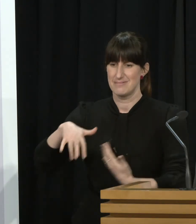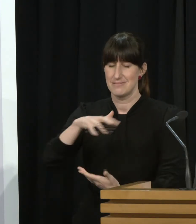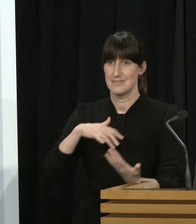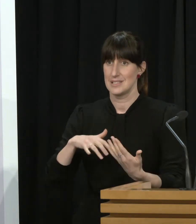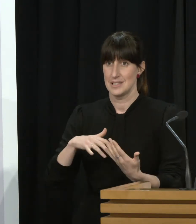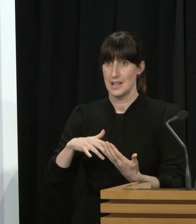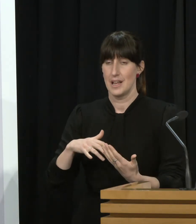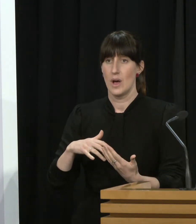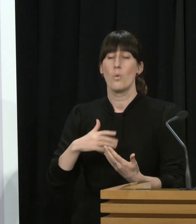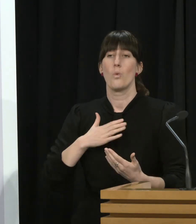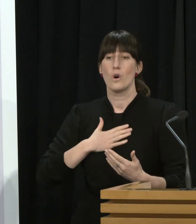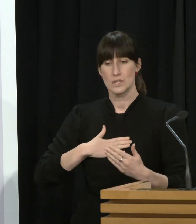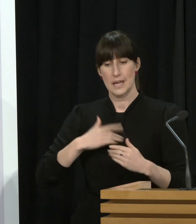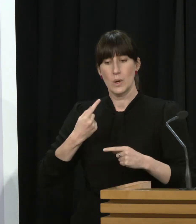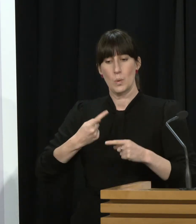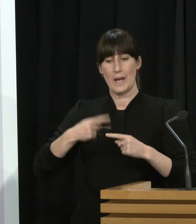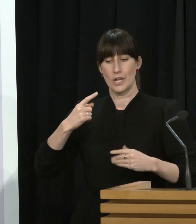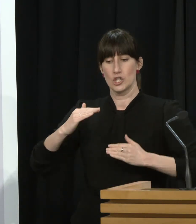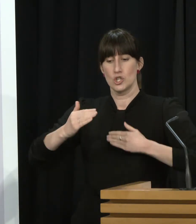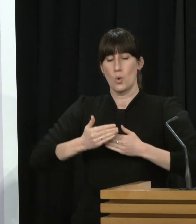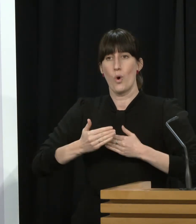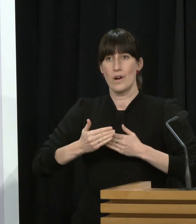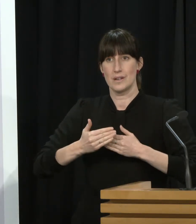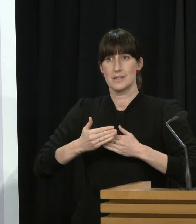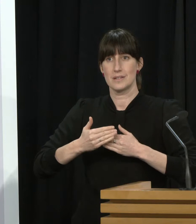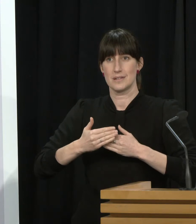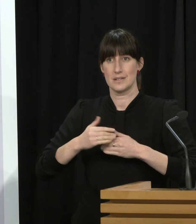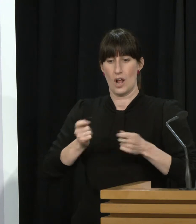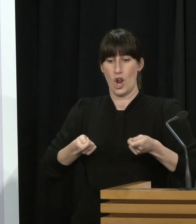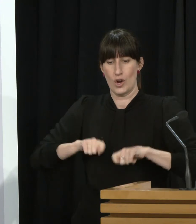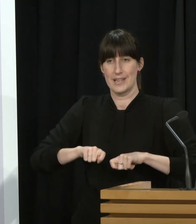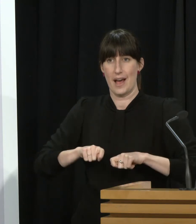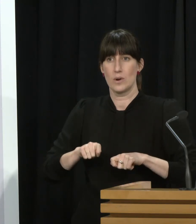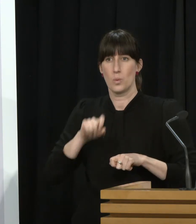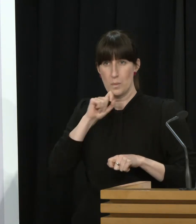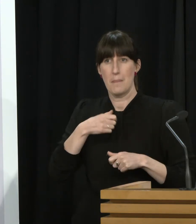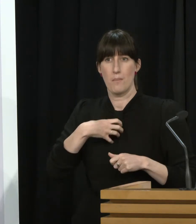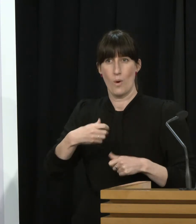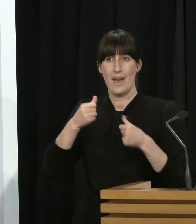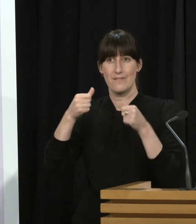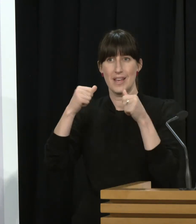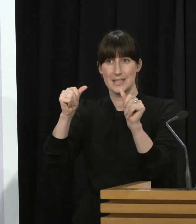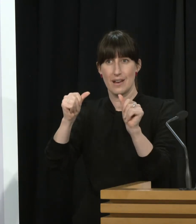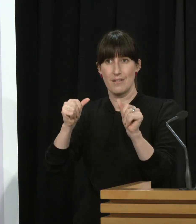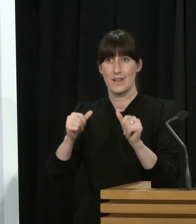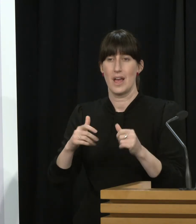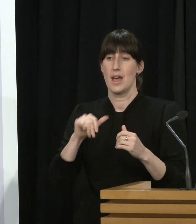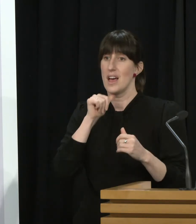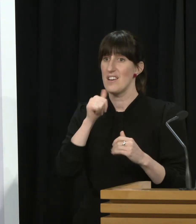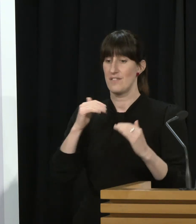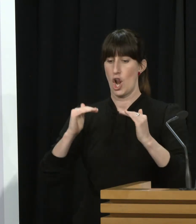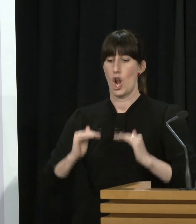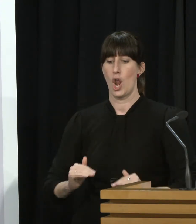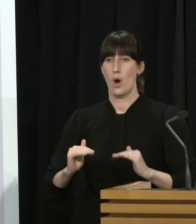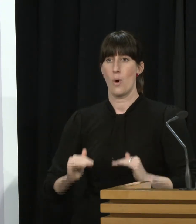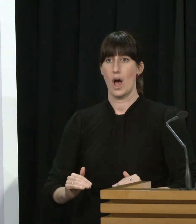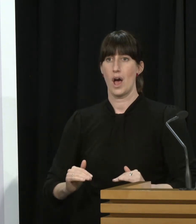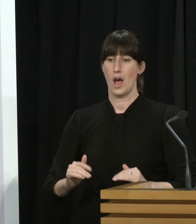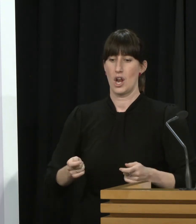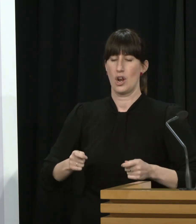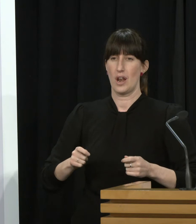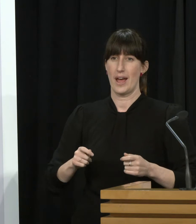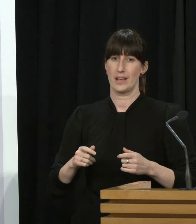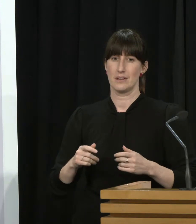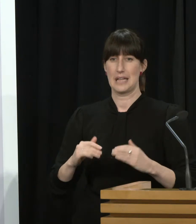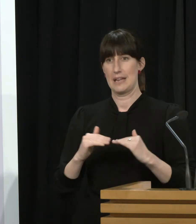be successful in the current context than a longer, more drawn-out, lower-level response. So